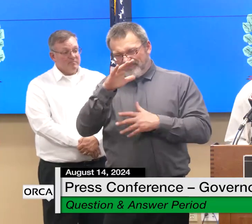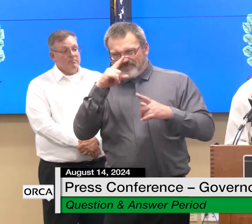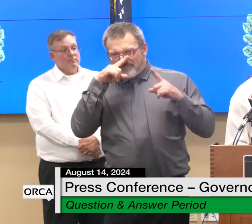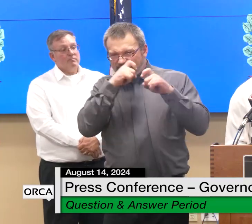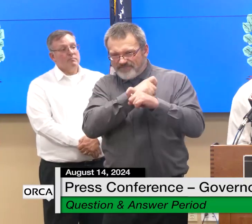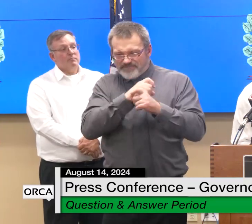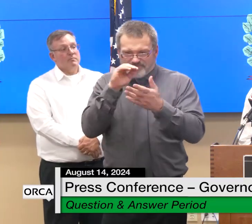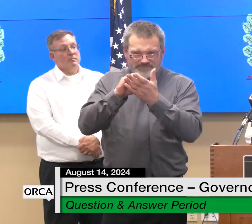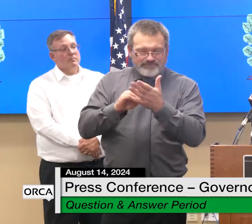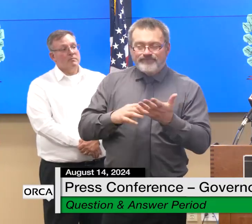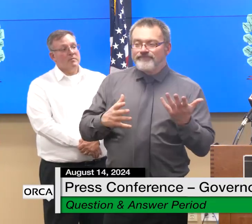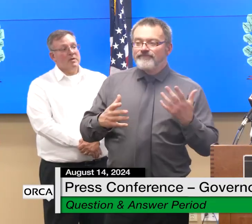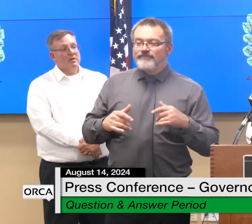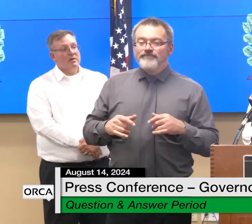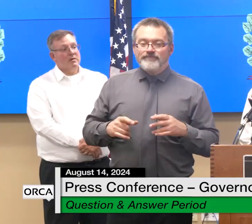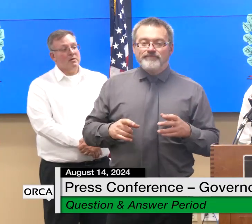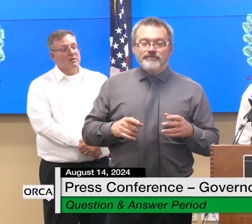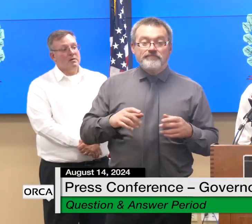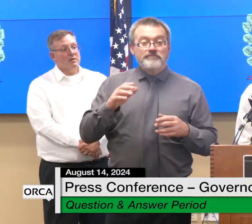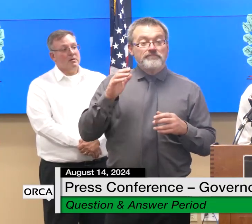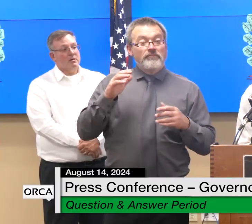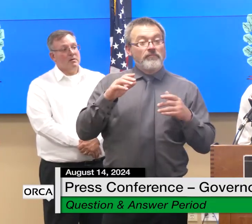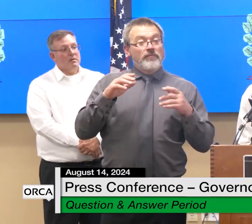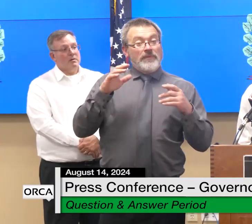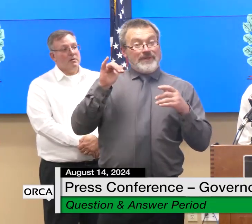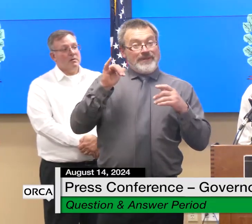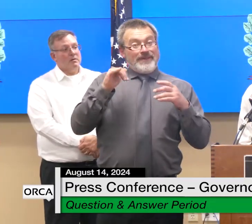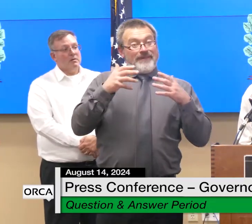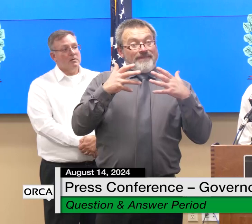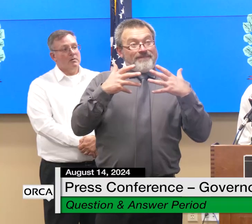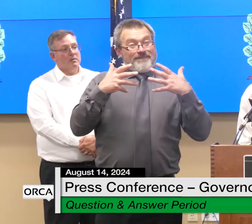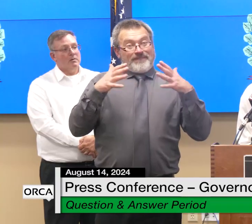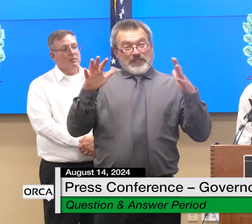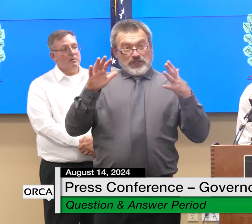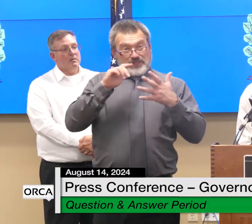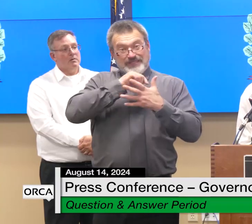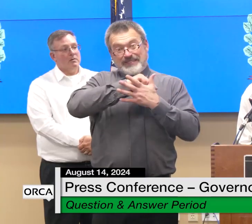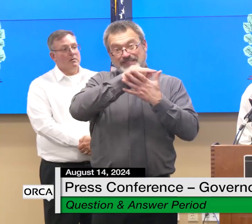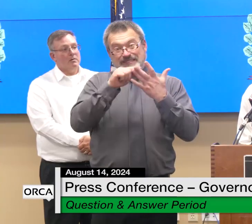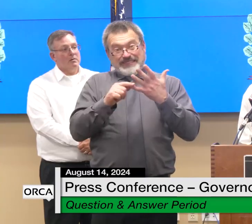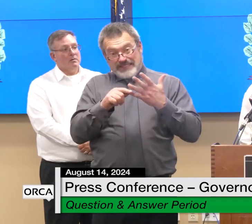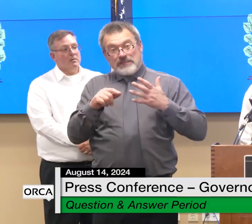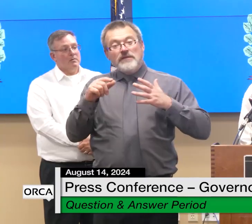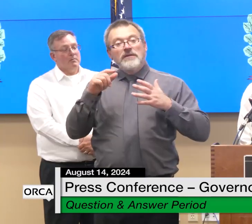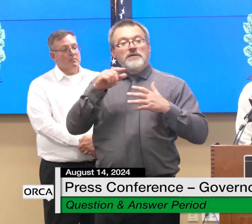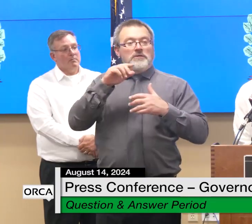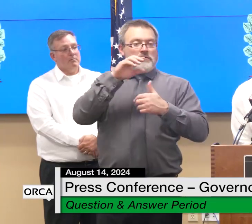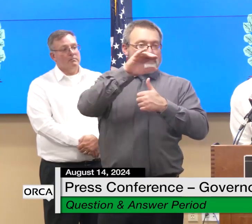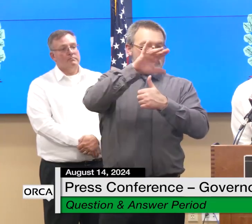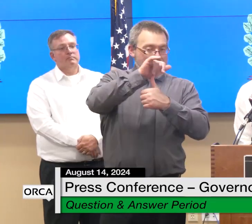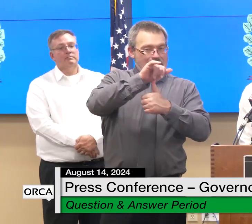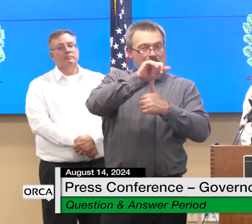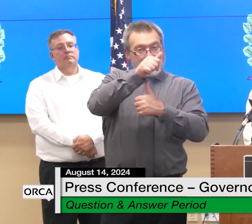So by the time we're done, we should have three declarations for the three different storms.